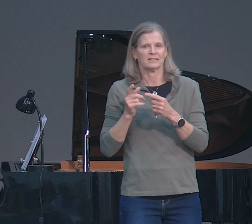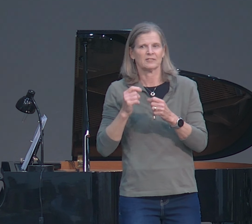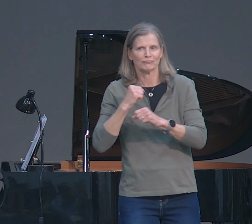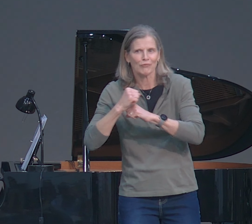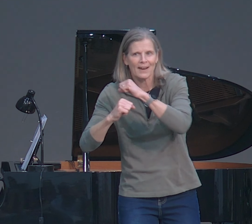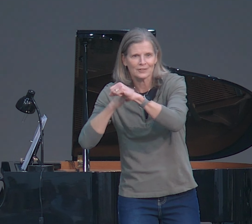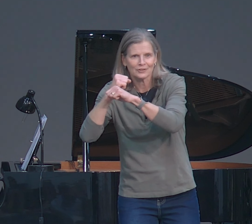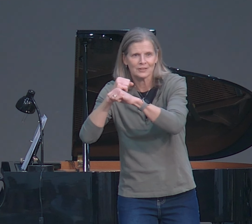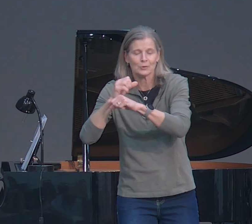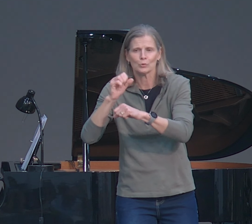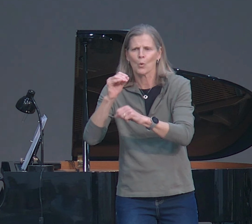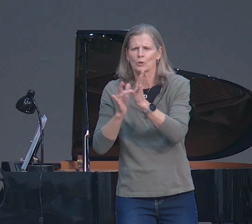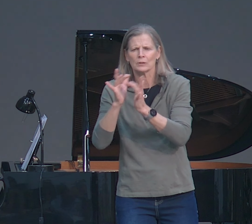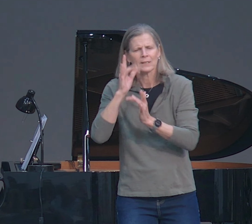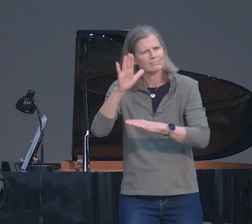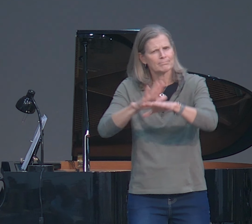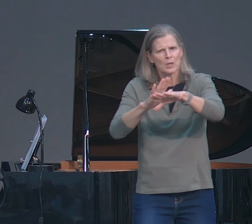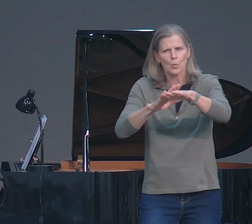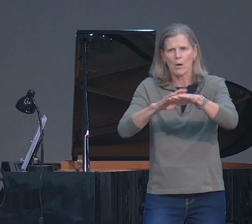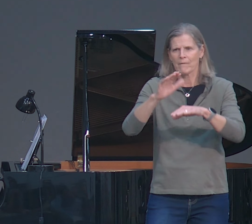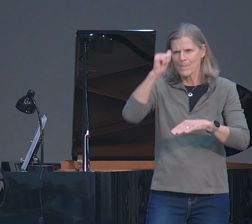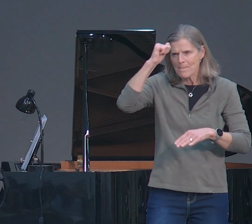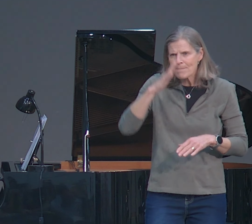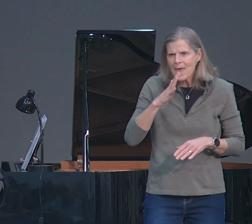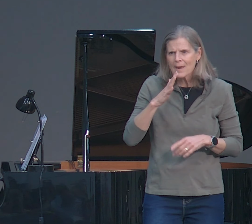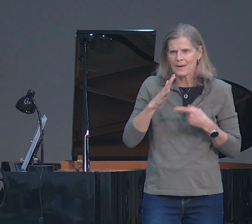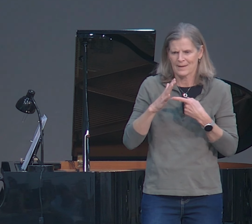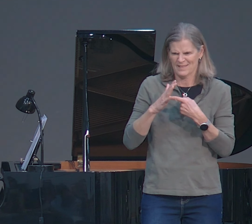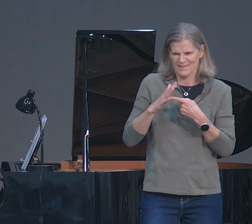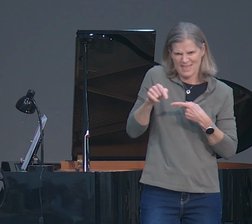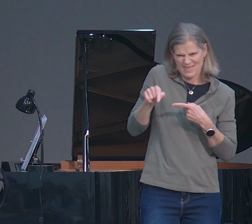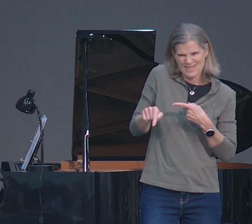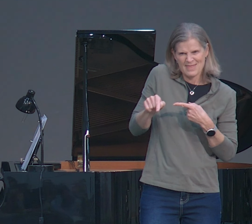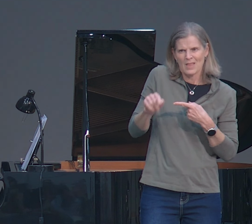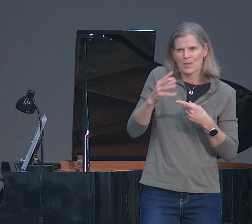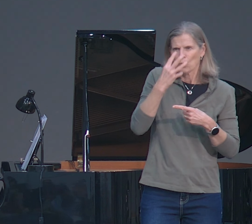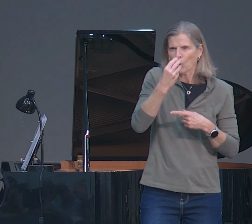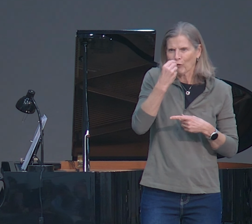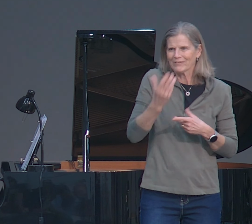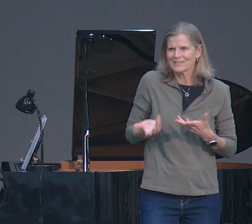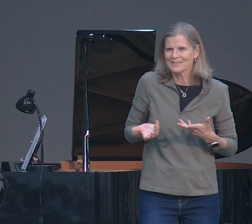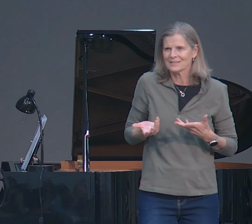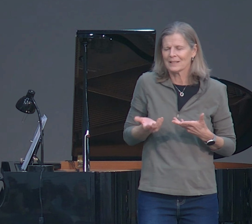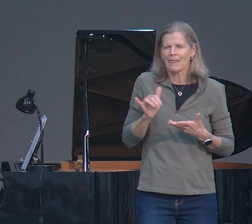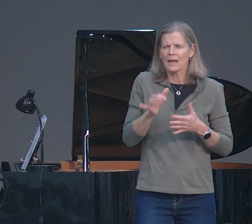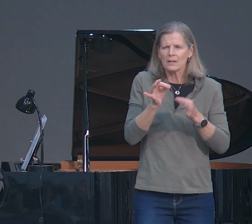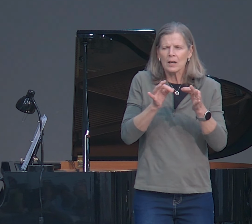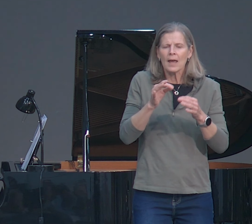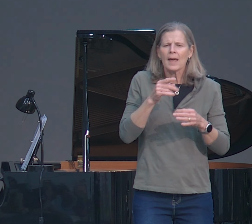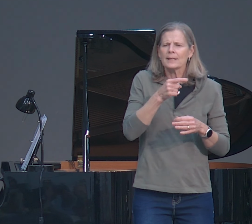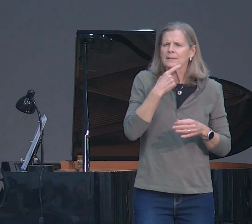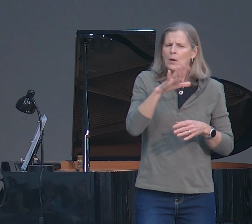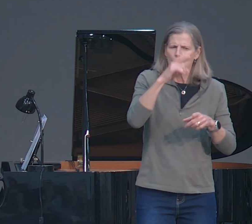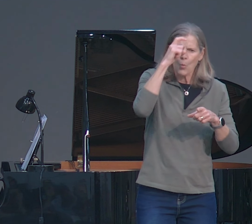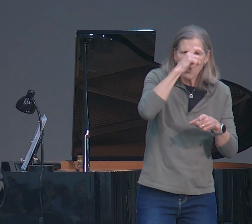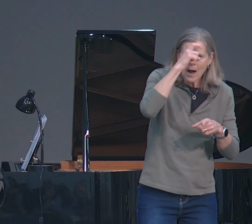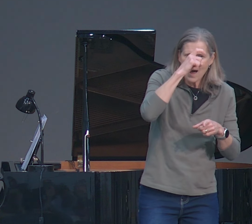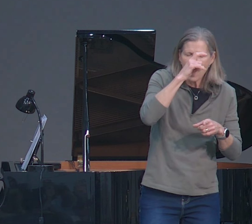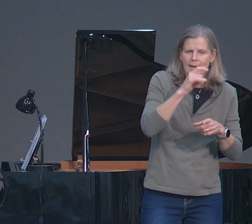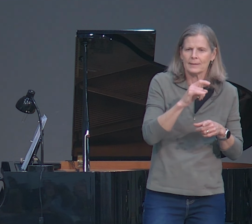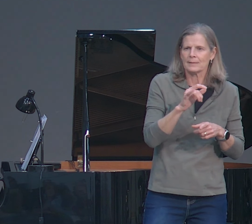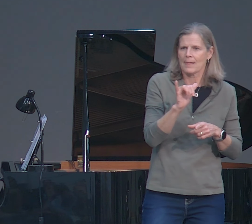Jesus says, beware of men. Men are the wolves. But notice the instruction Jesus gives here. Be wise as serpents